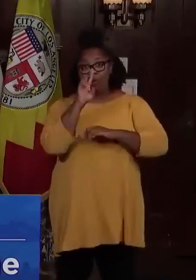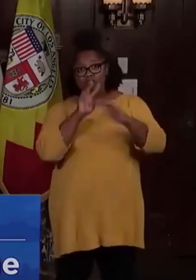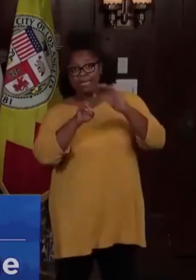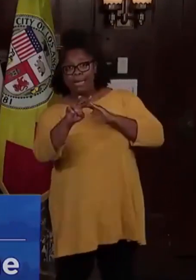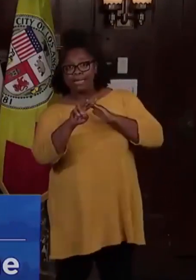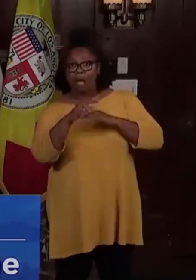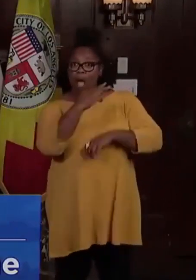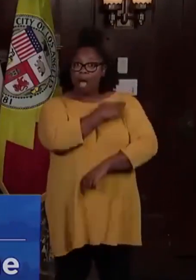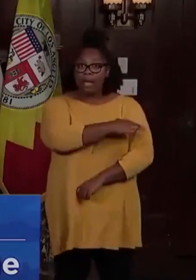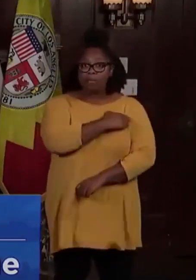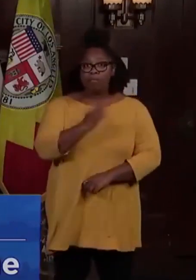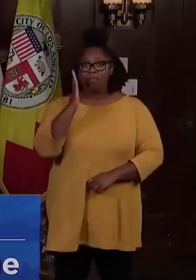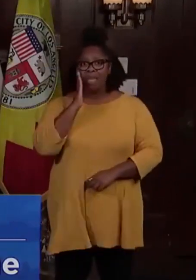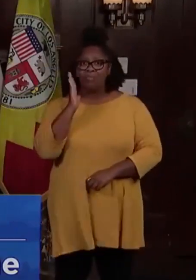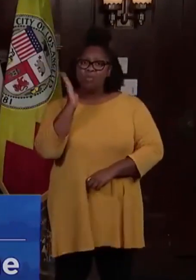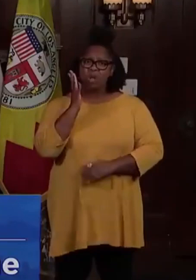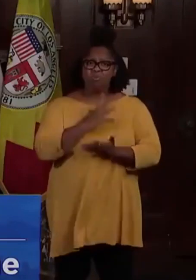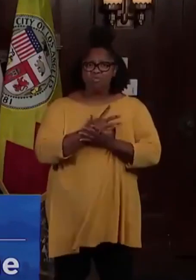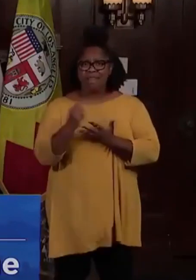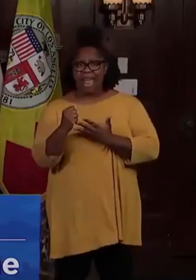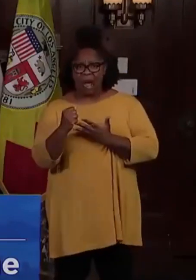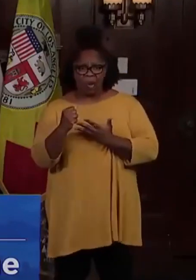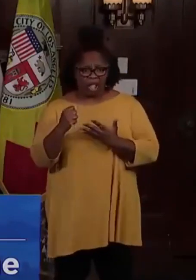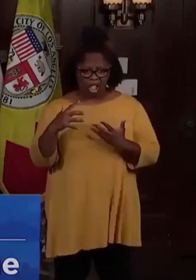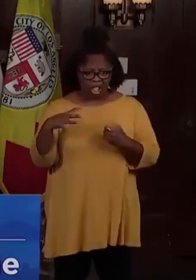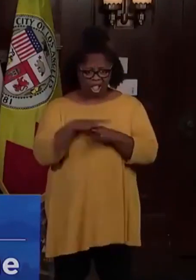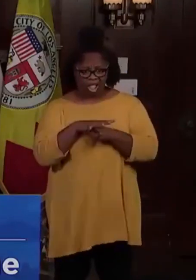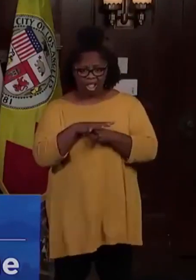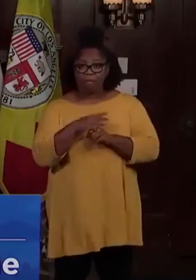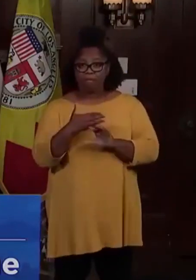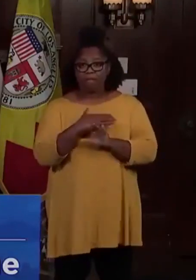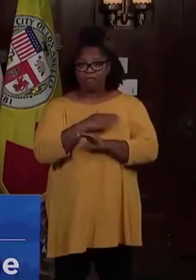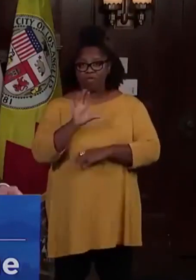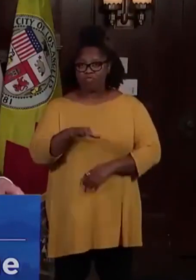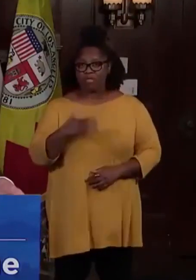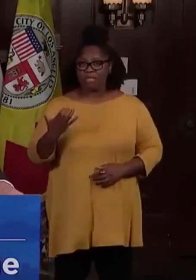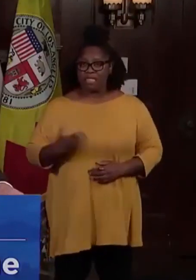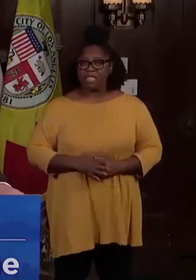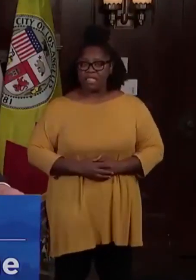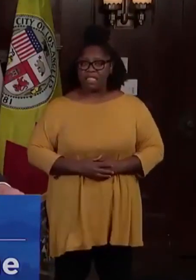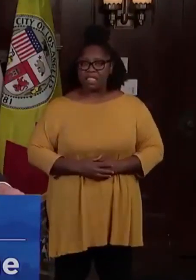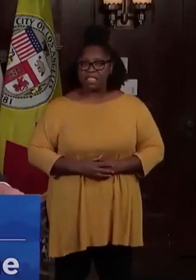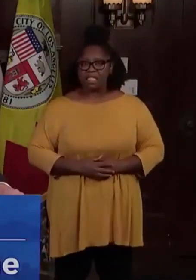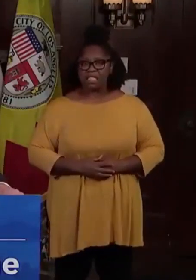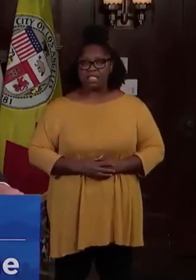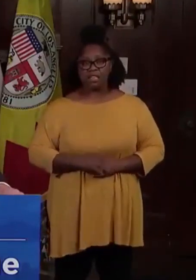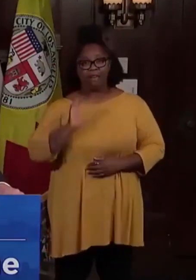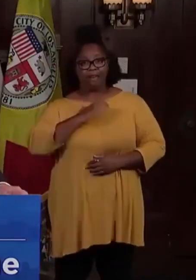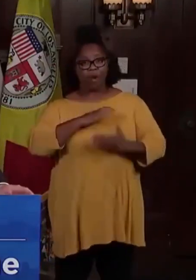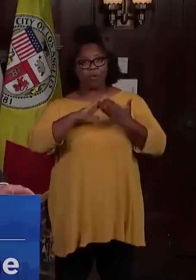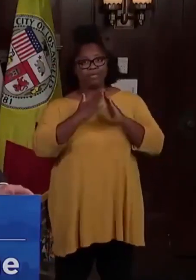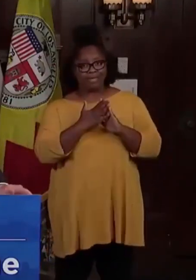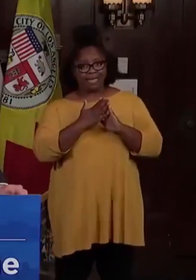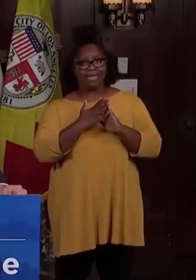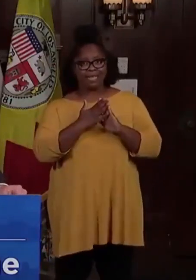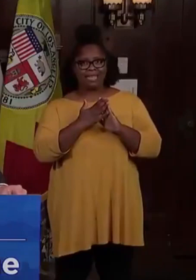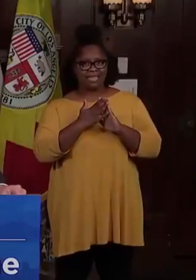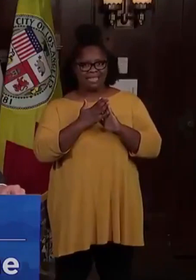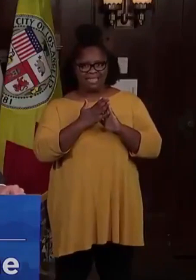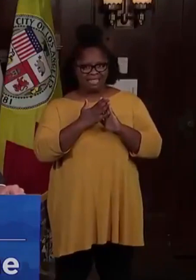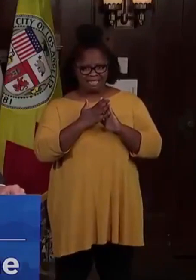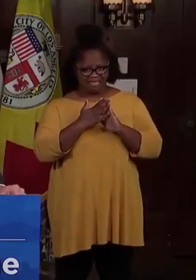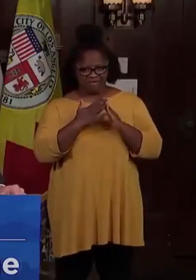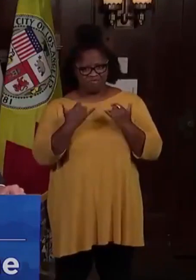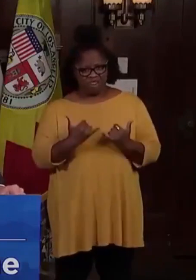in Los Angeles by Christmas time. The public health of our city, the public health condition of our